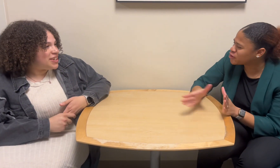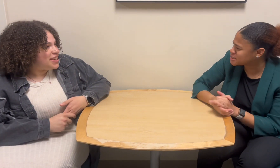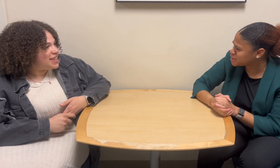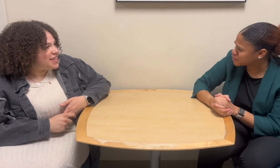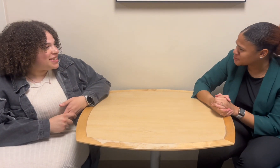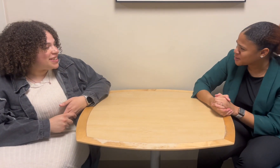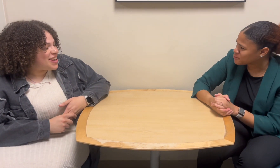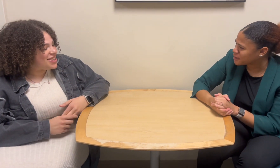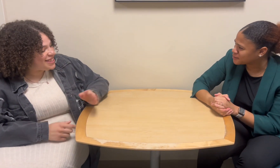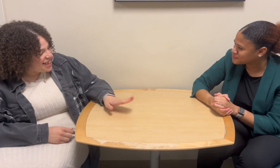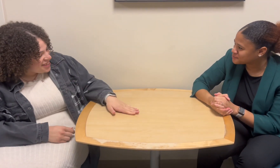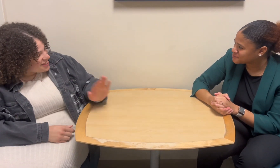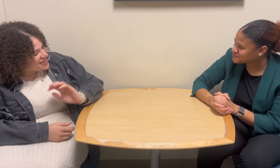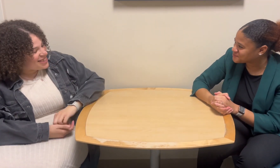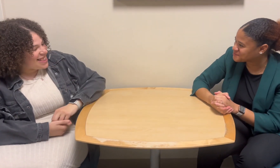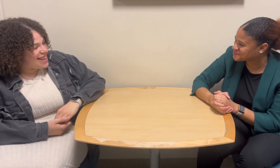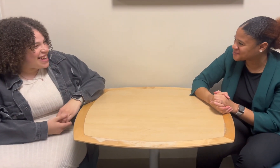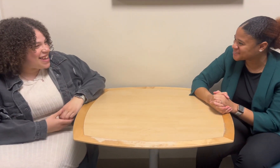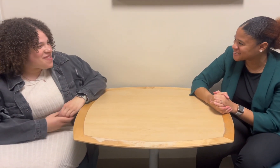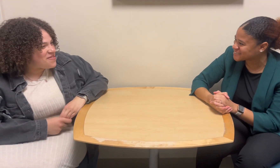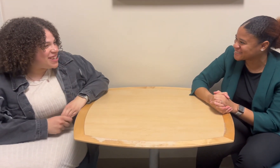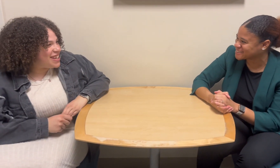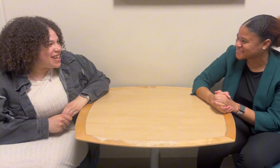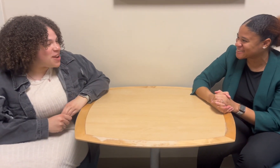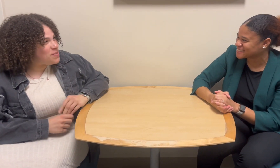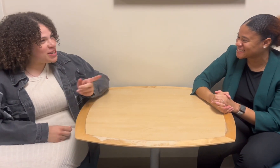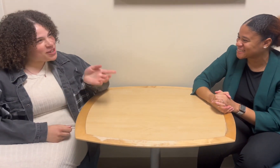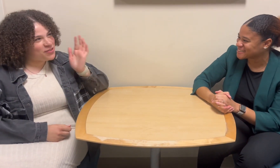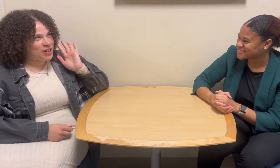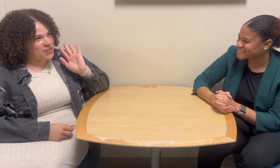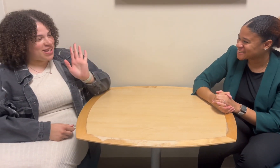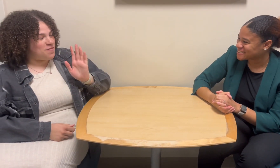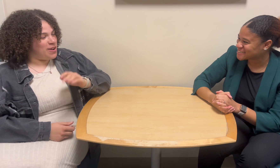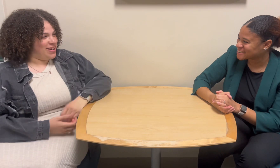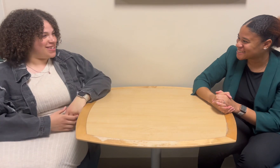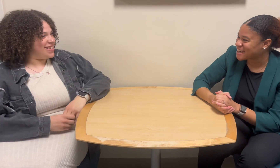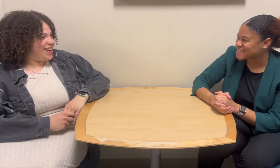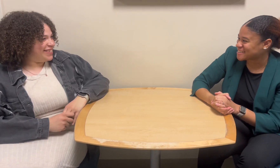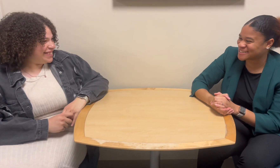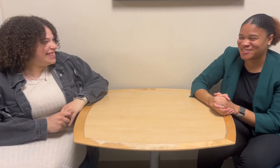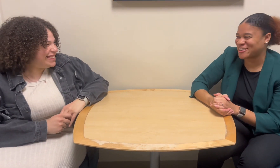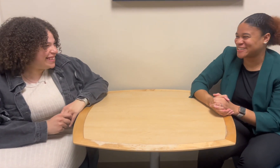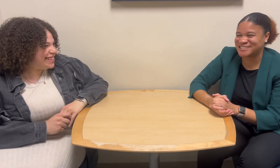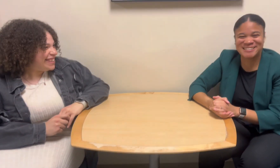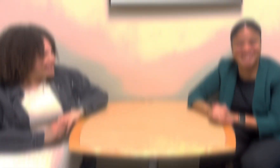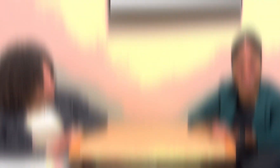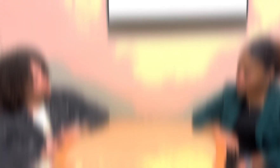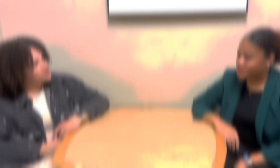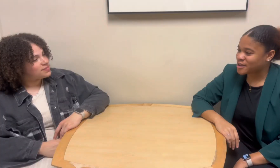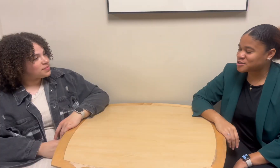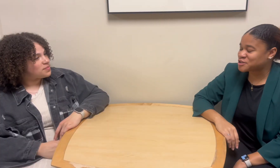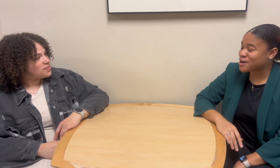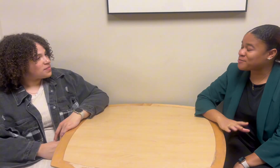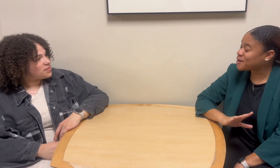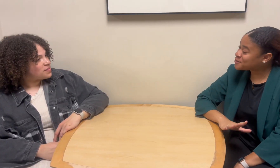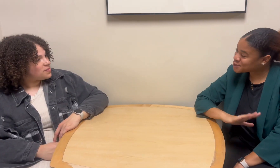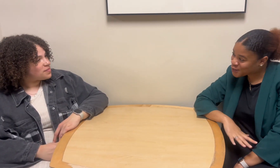singer, by the way. Thank you. I think I am pretty good. I'm pretty good for a girl with deaf parents. Yes, so. you are. So to wrap up the show, I have